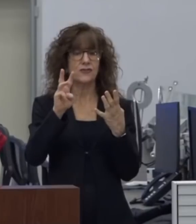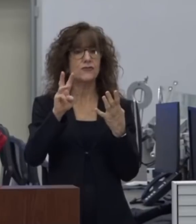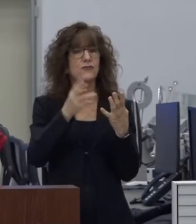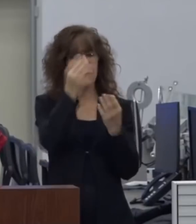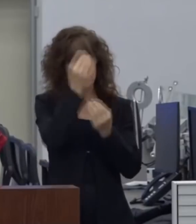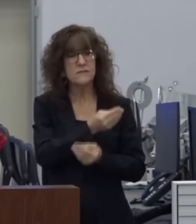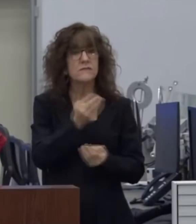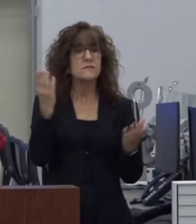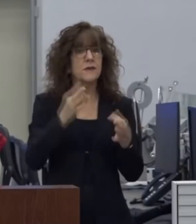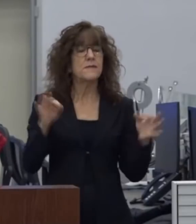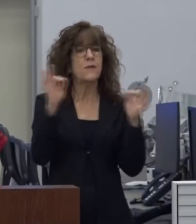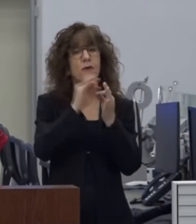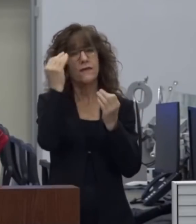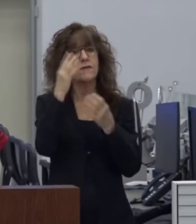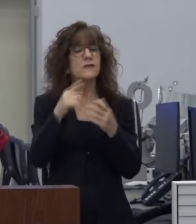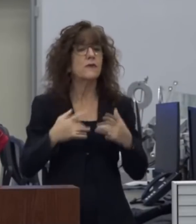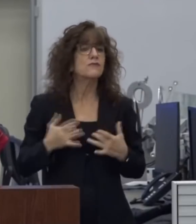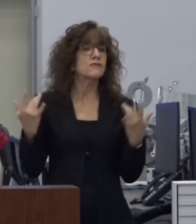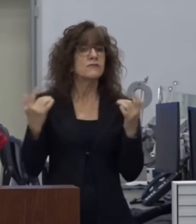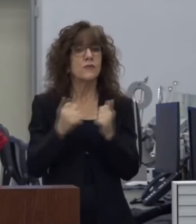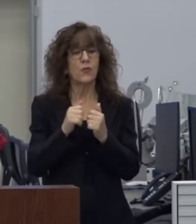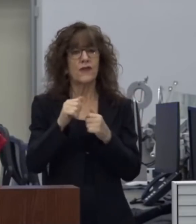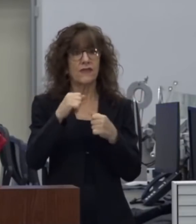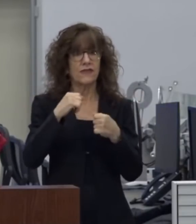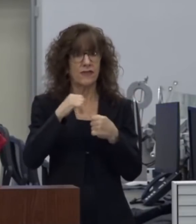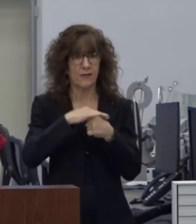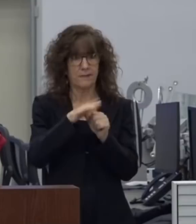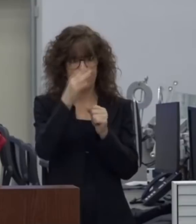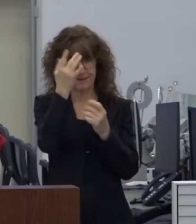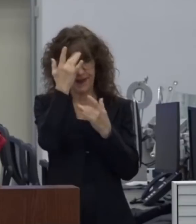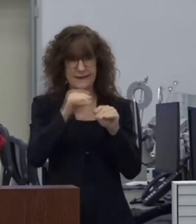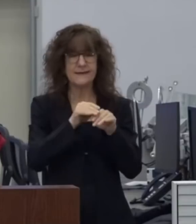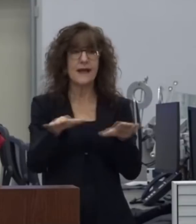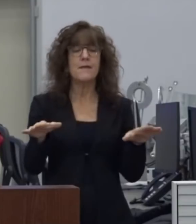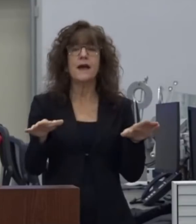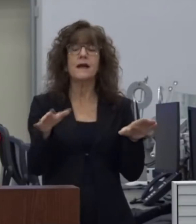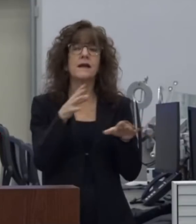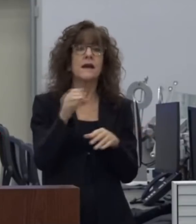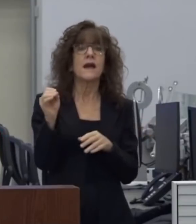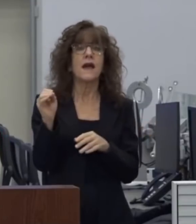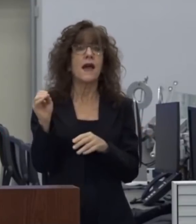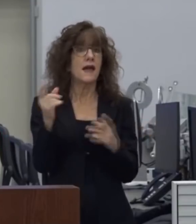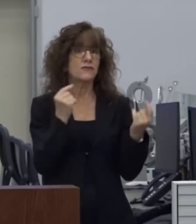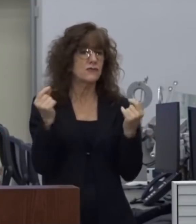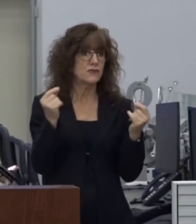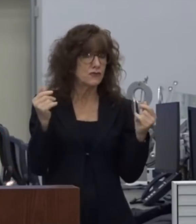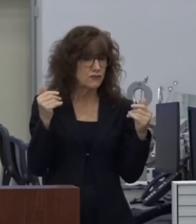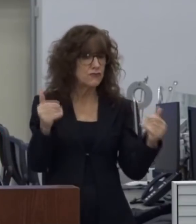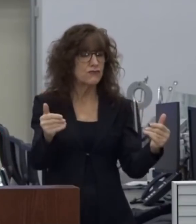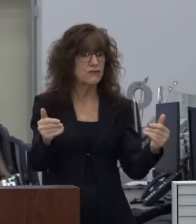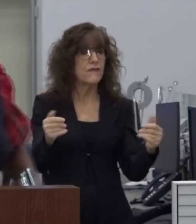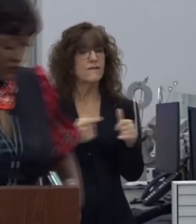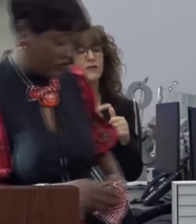to the community in terms of where we are in this pandemic and the steps that are going to be taken moving forward. So first, we'll hear from County Executive